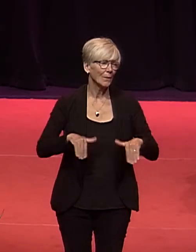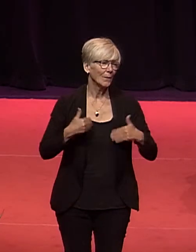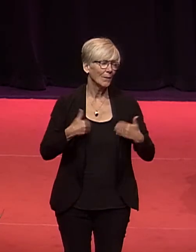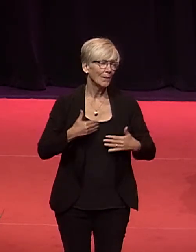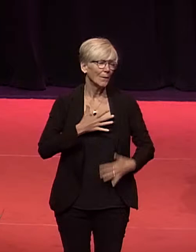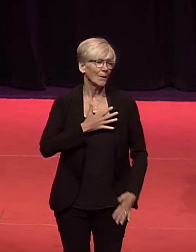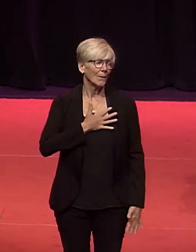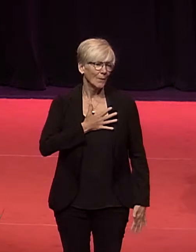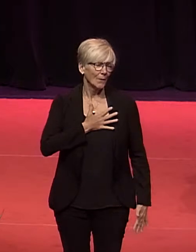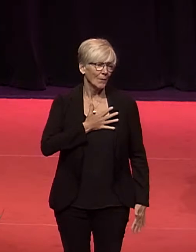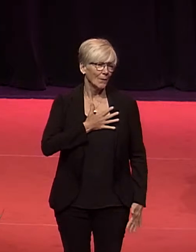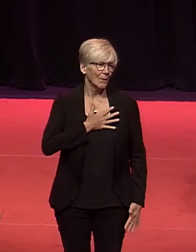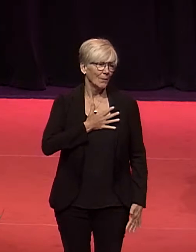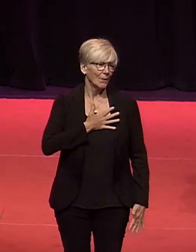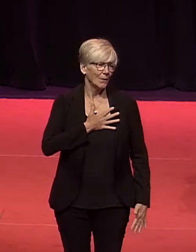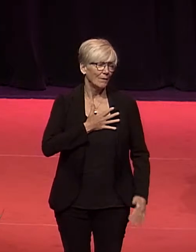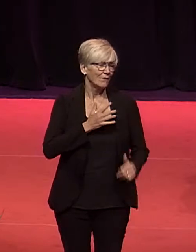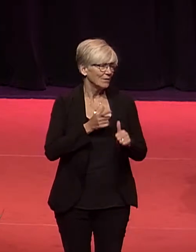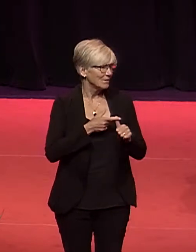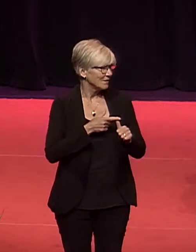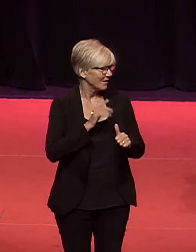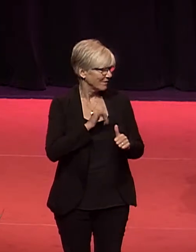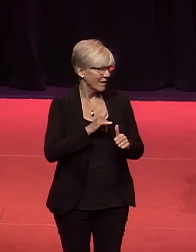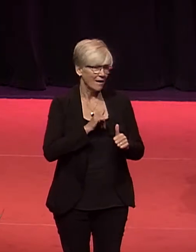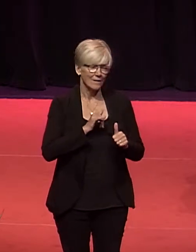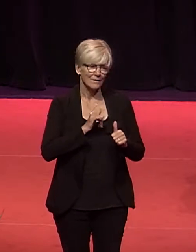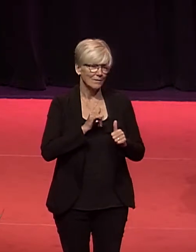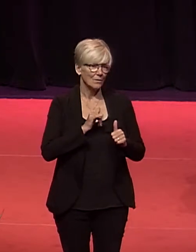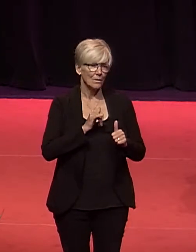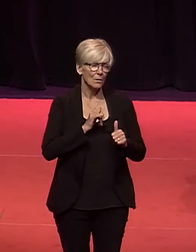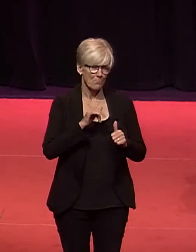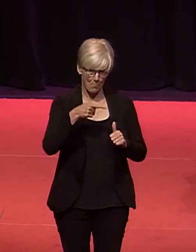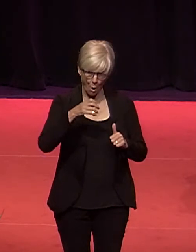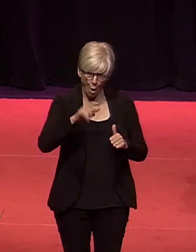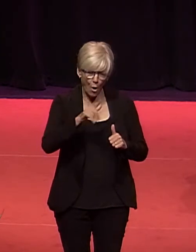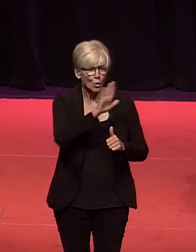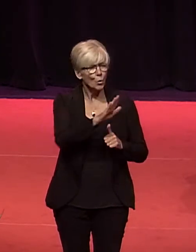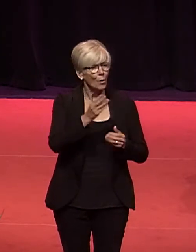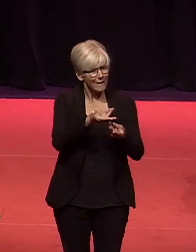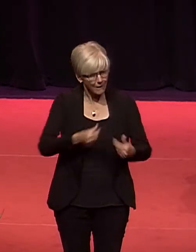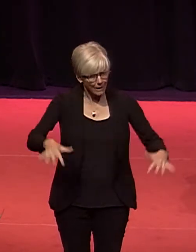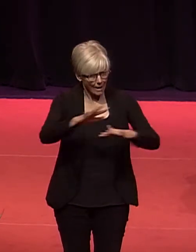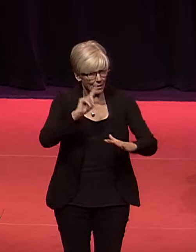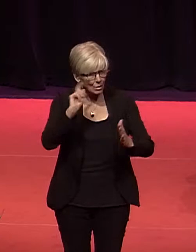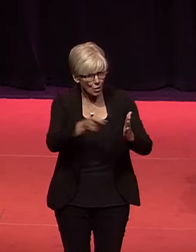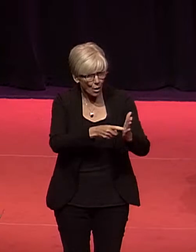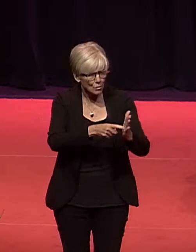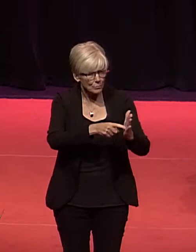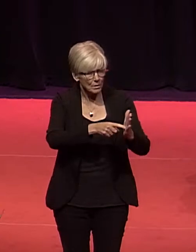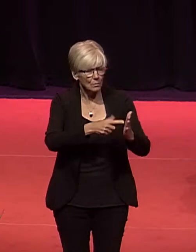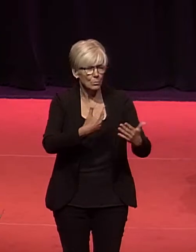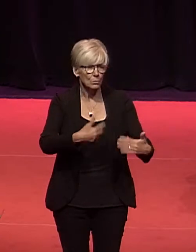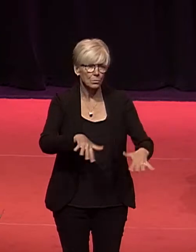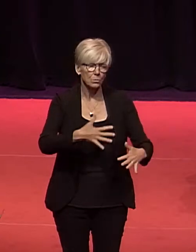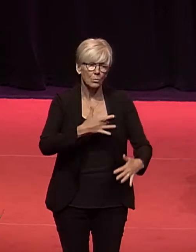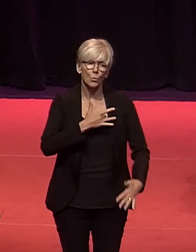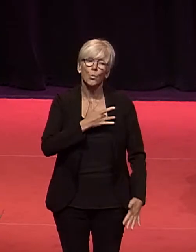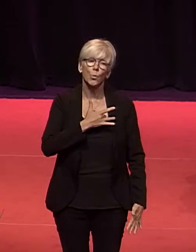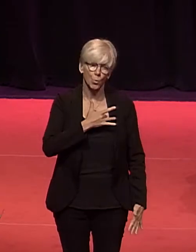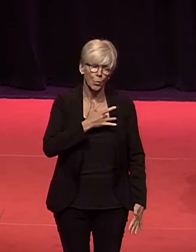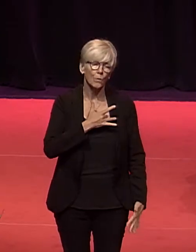First, let me say, Paul, that was a very meaningful, wonderful land acknowledgement. Thanks for beginning this ceremony with